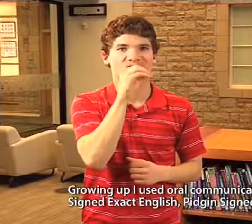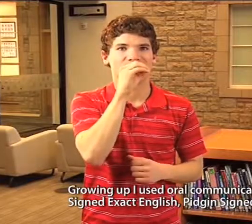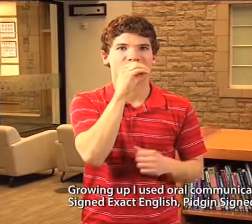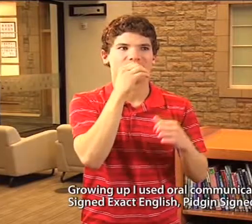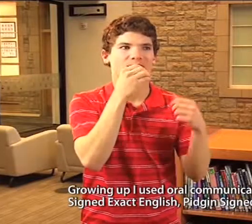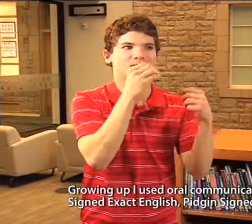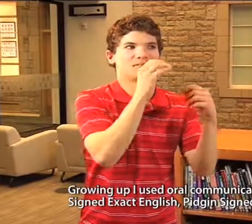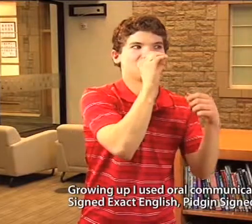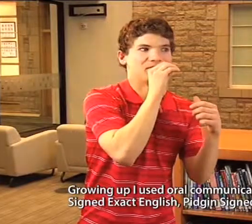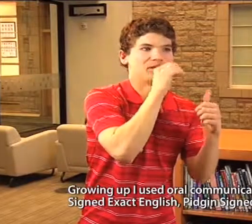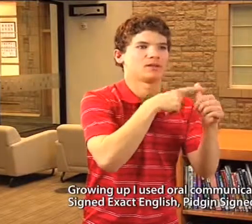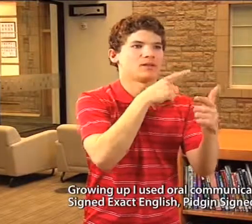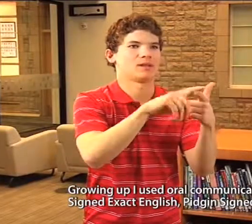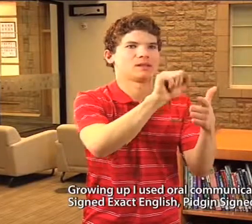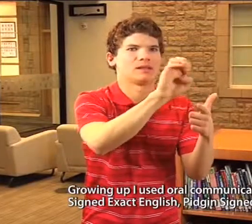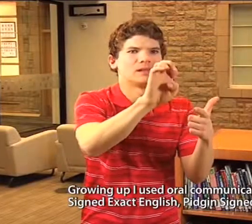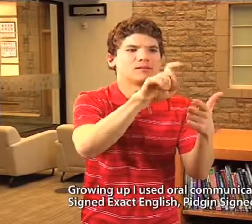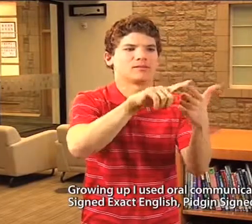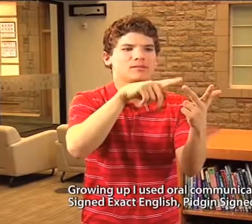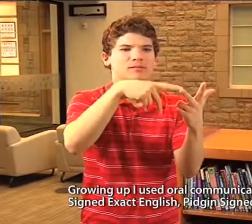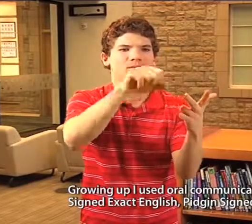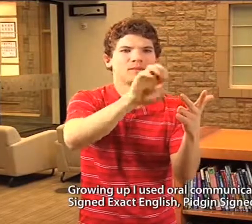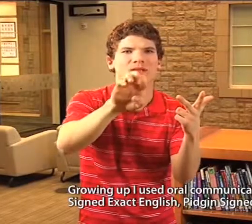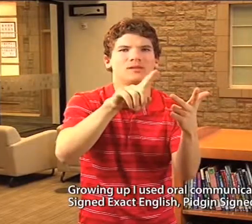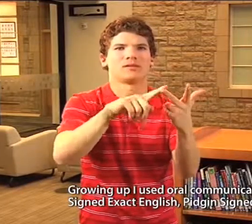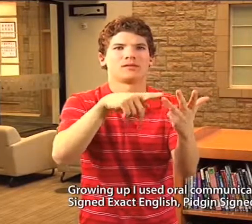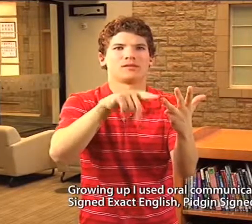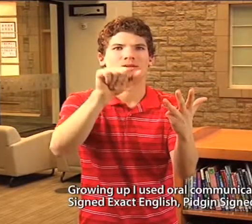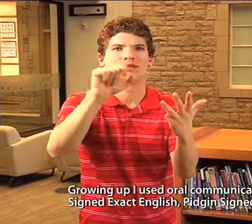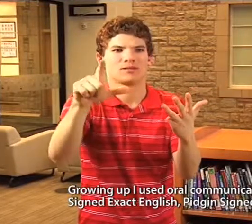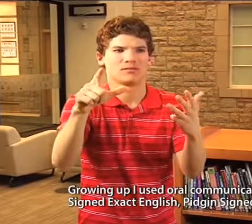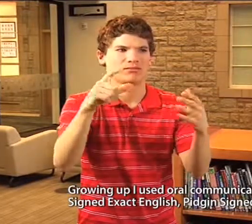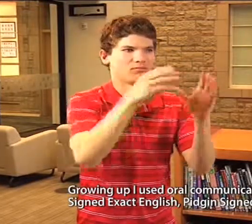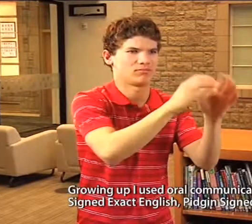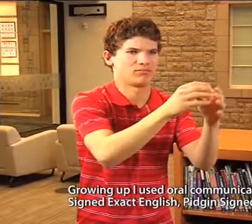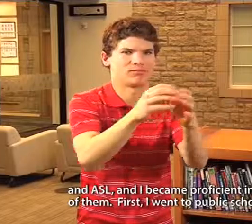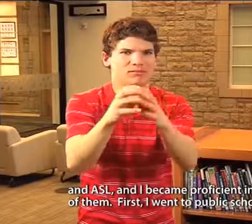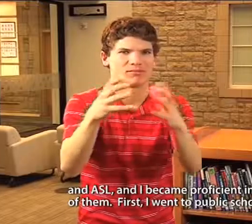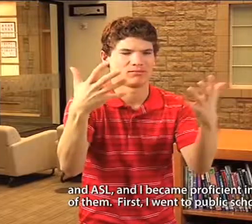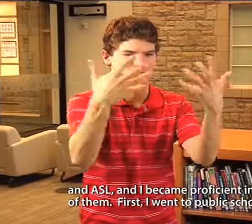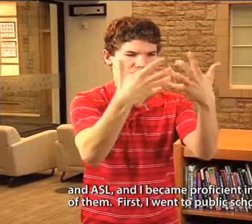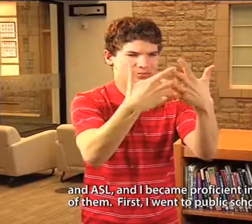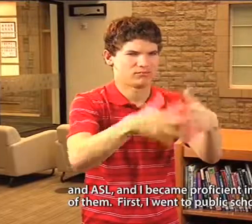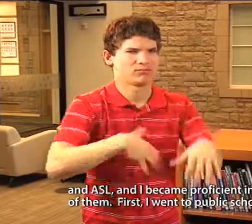Growing up, I used oral communication, signed exact English, pidgin signed English, and ASL.